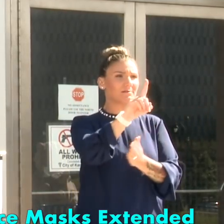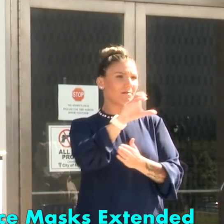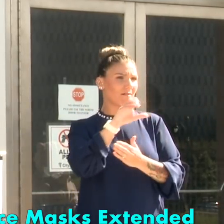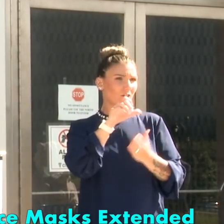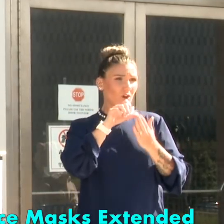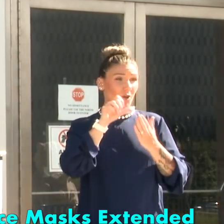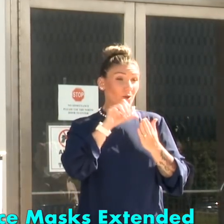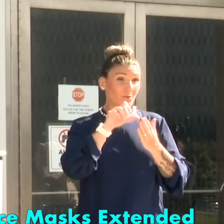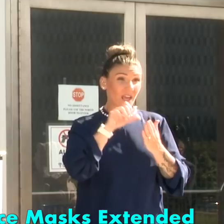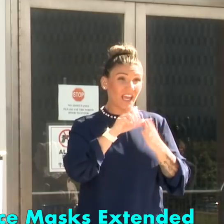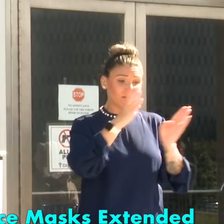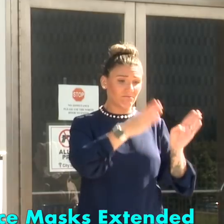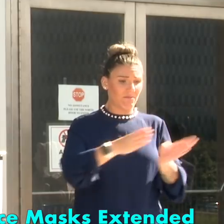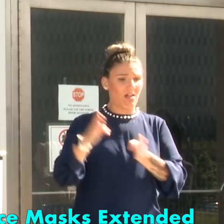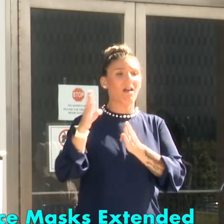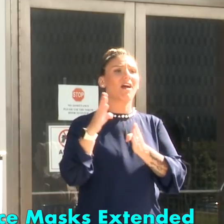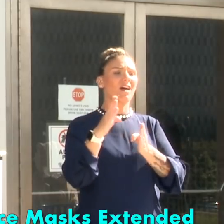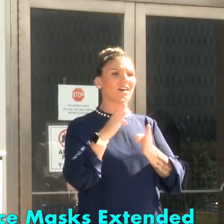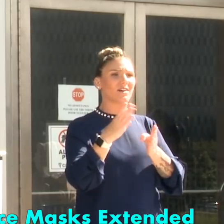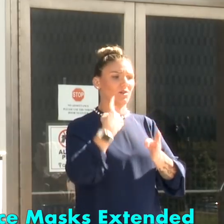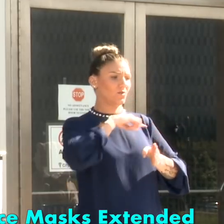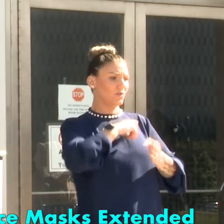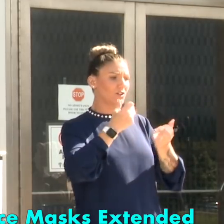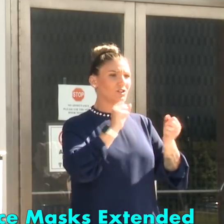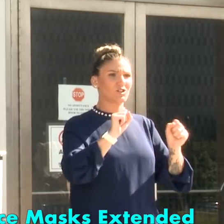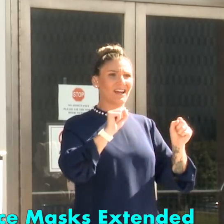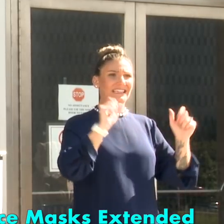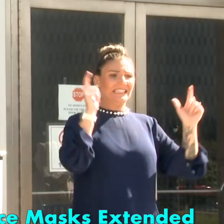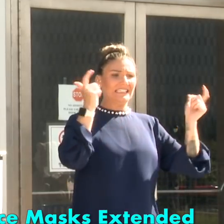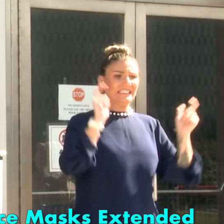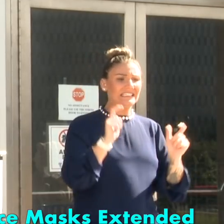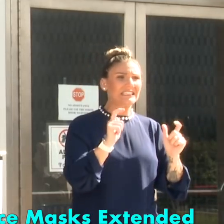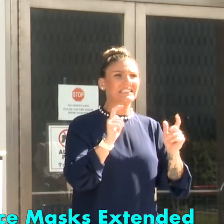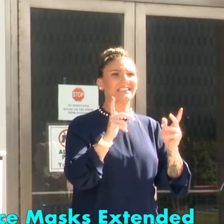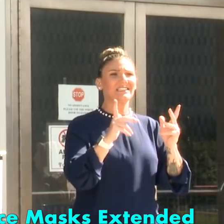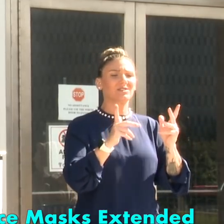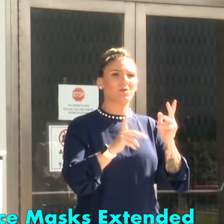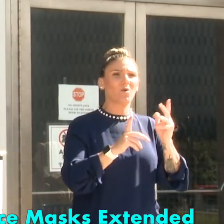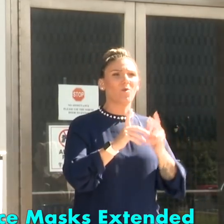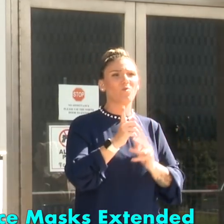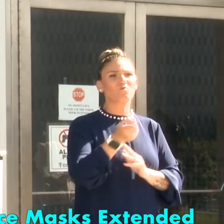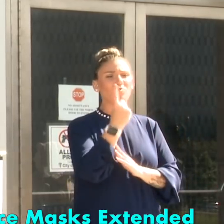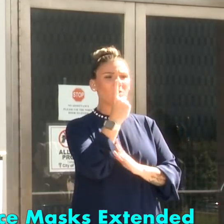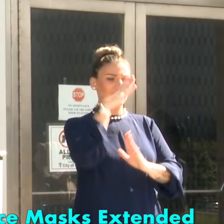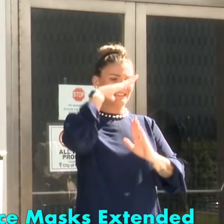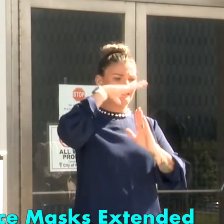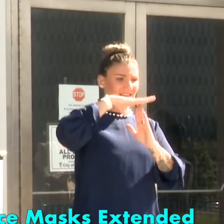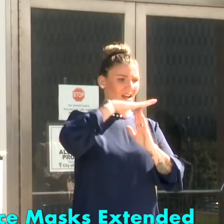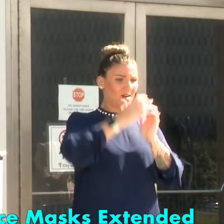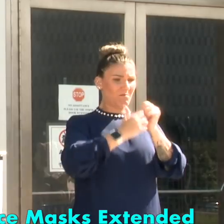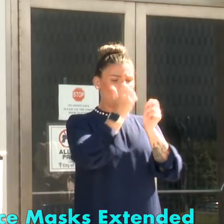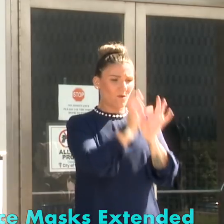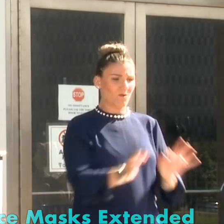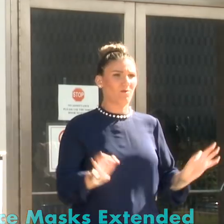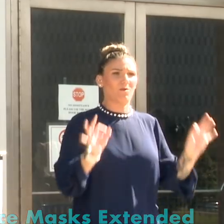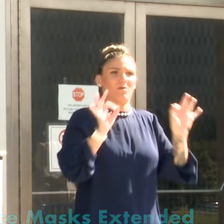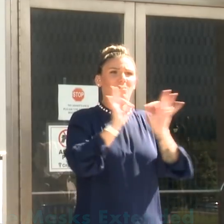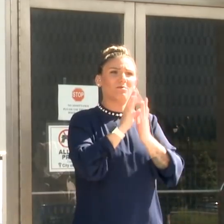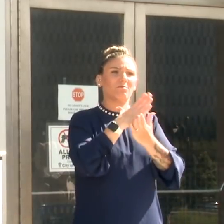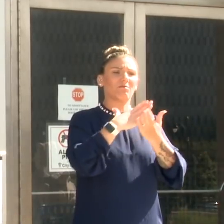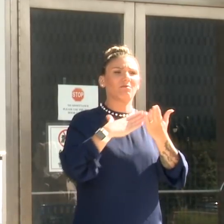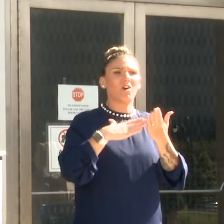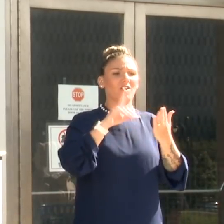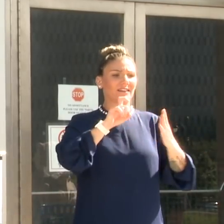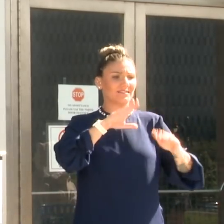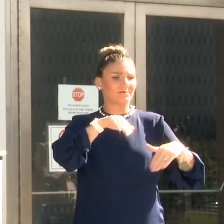plan. We're trying to boil that down to what are the top most critical pieces that need to